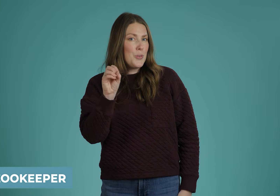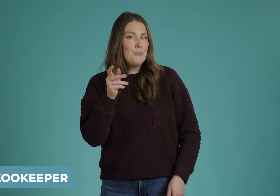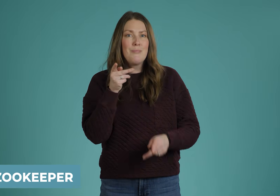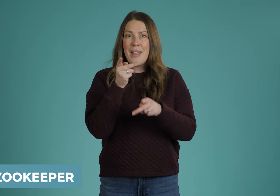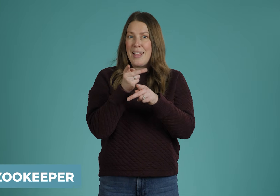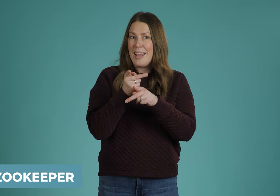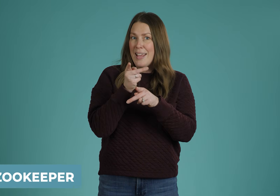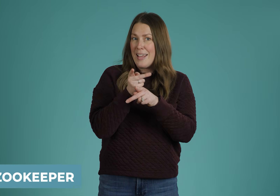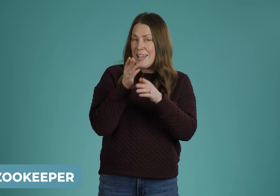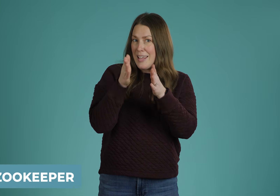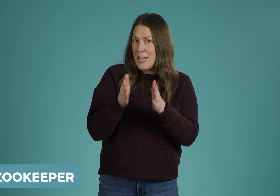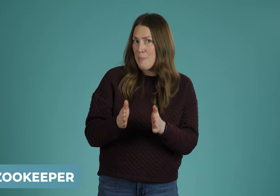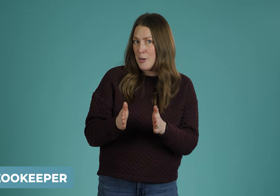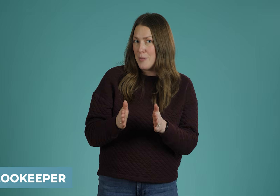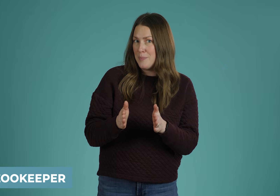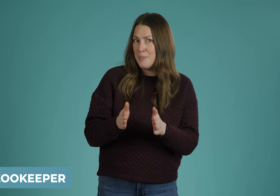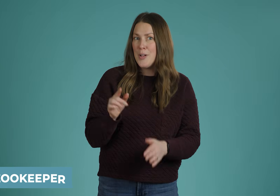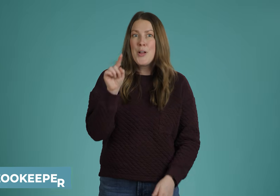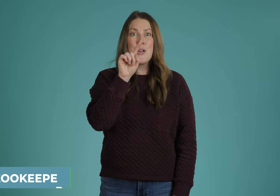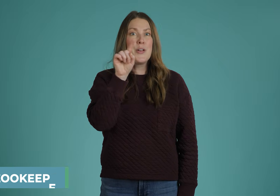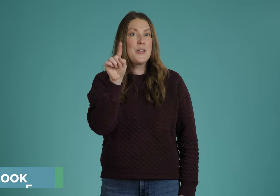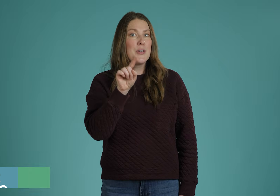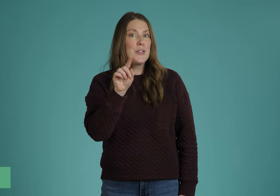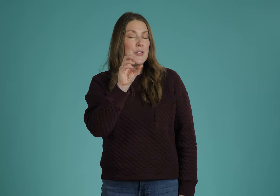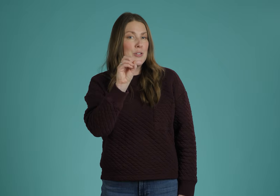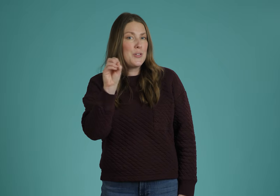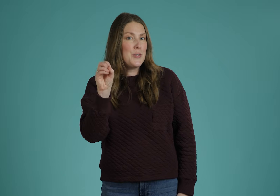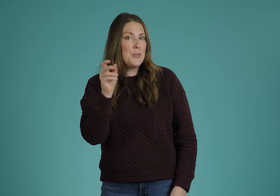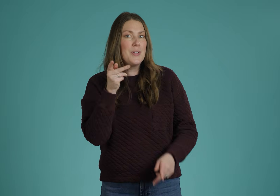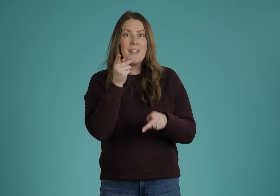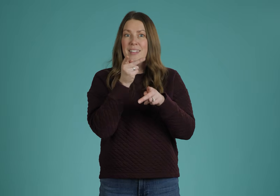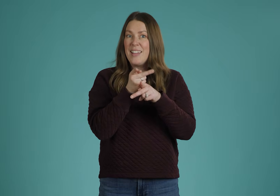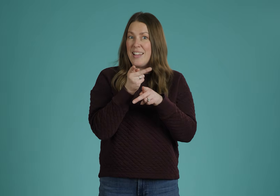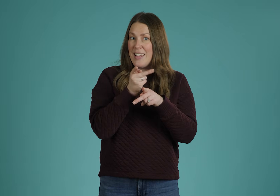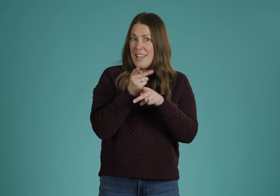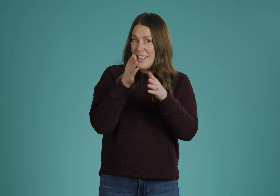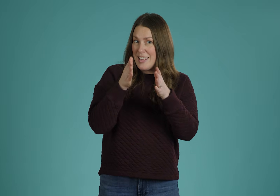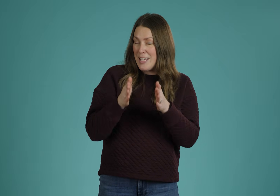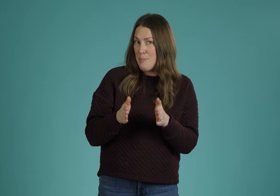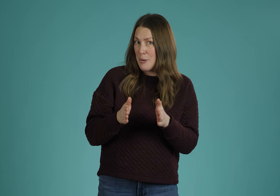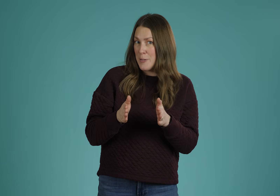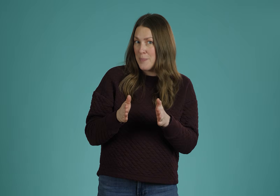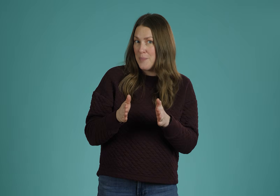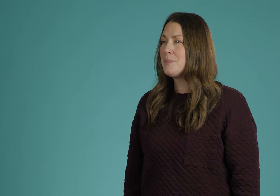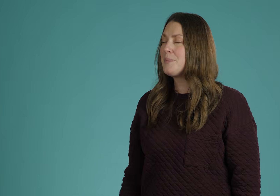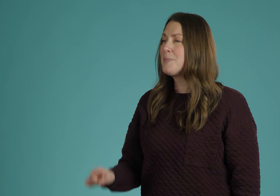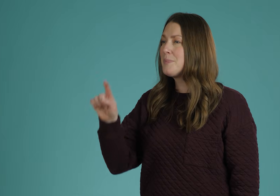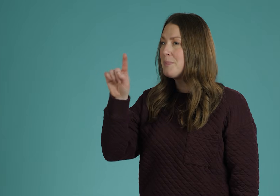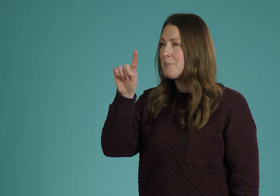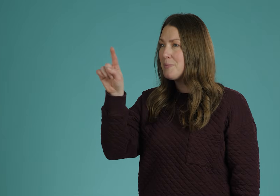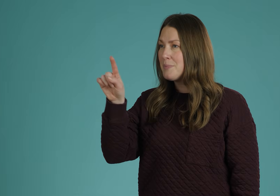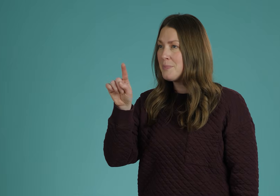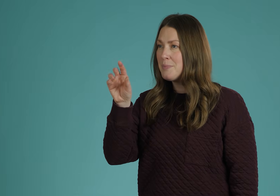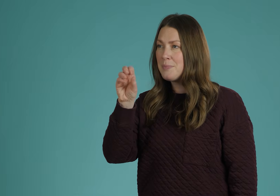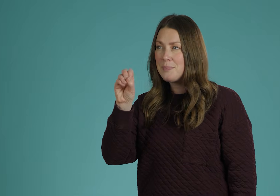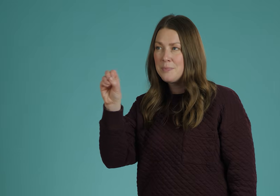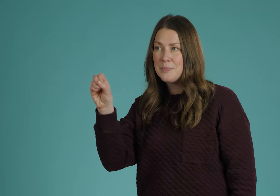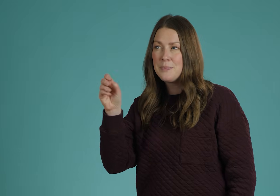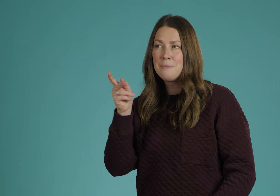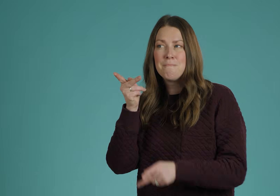Zoo keeper. Zoo keeper. You fingerspell